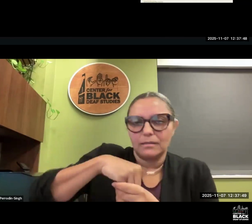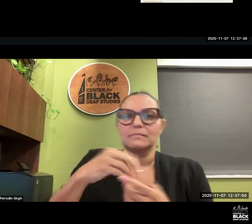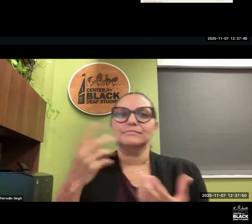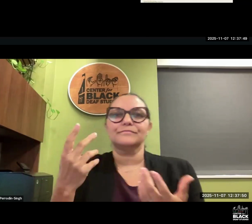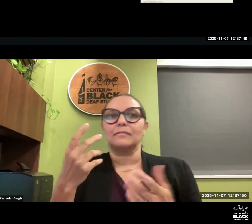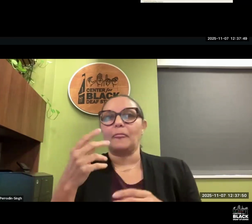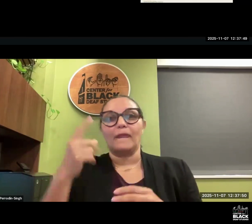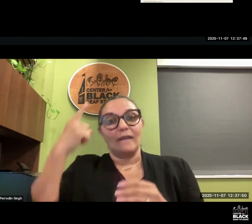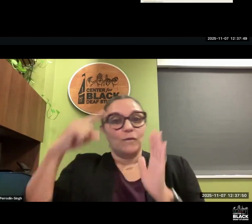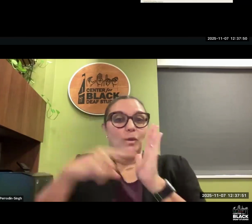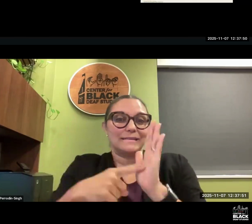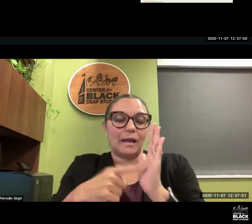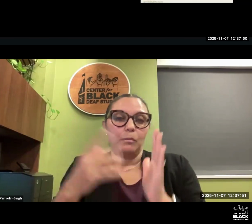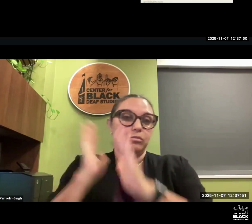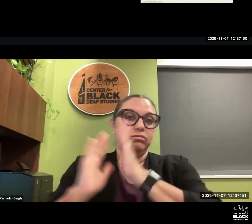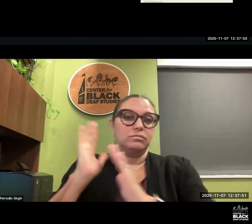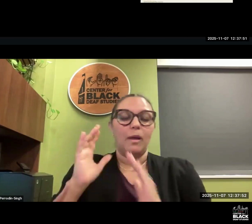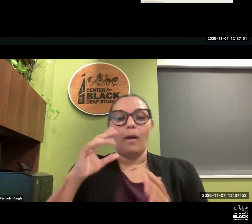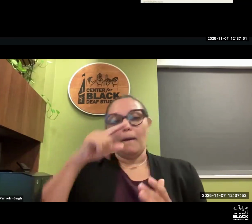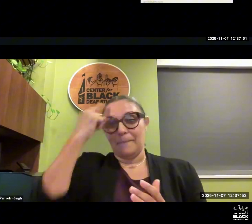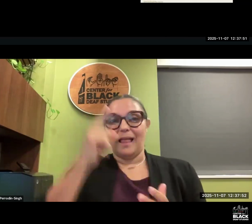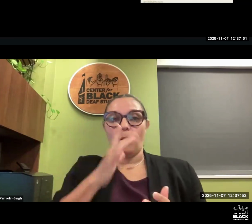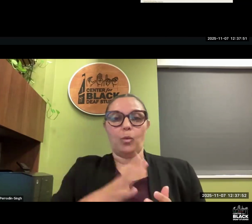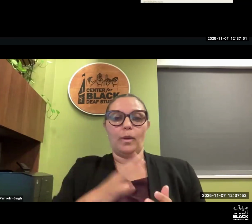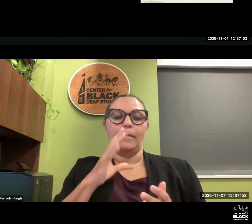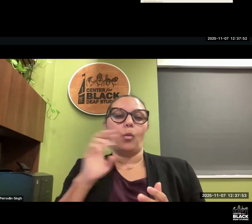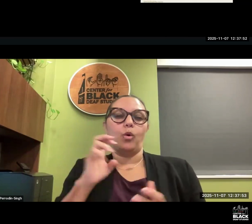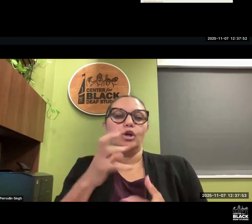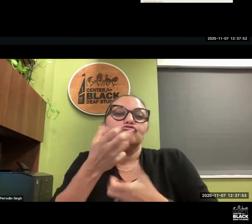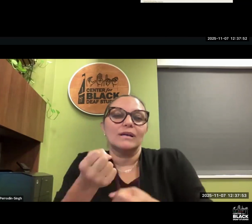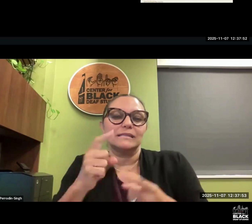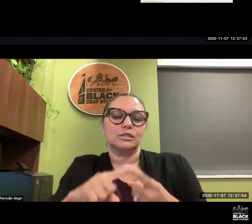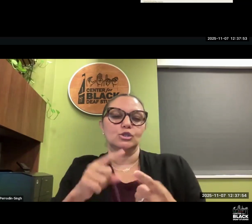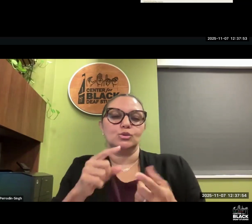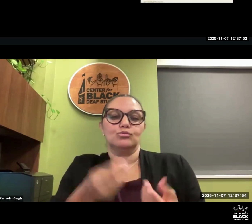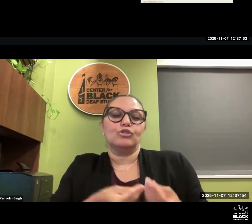the insiders, but Black individuals were seen as outsiders within.